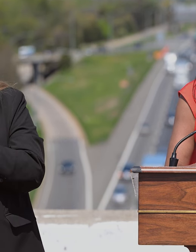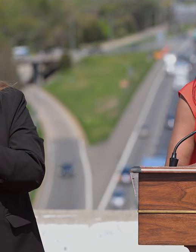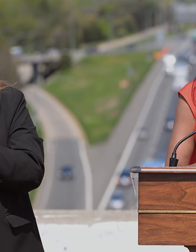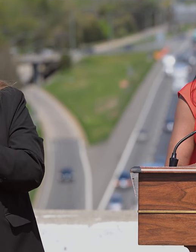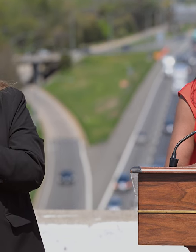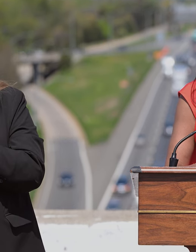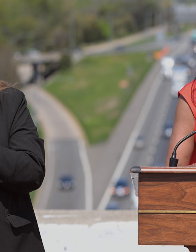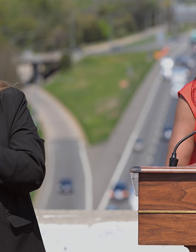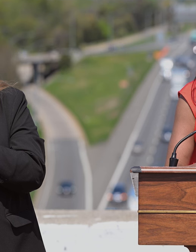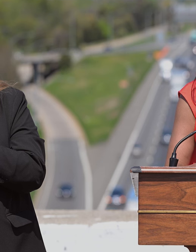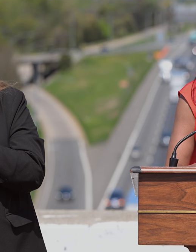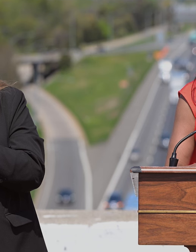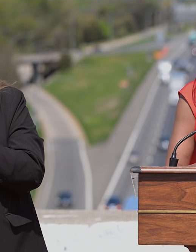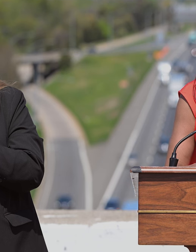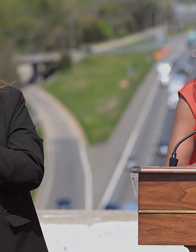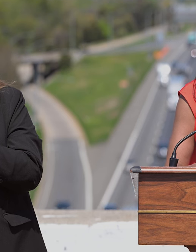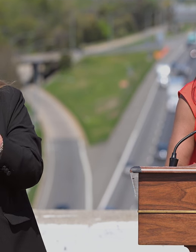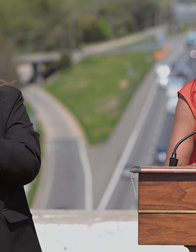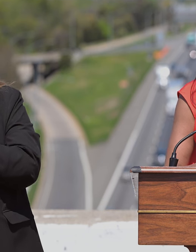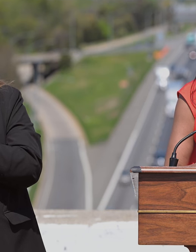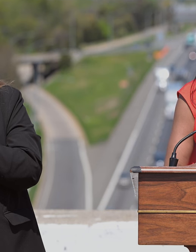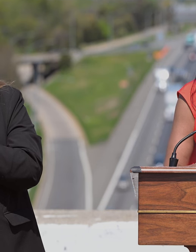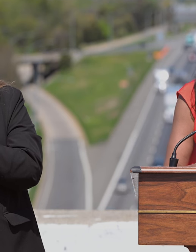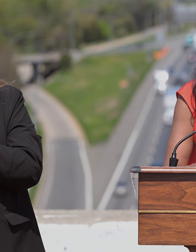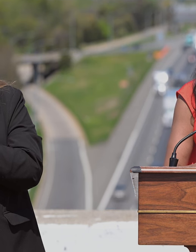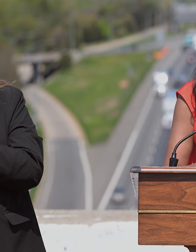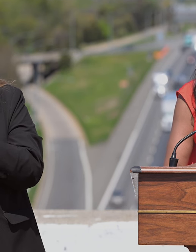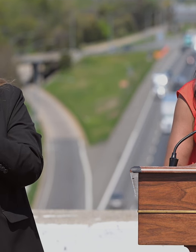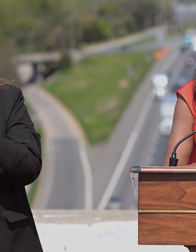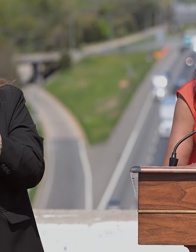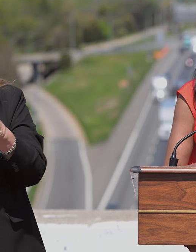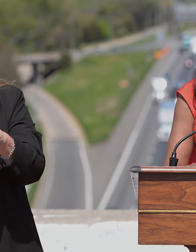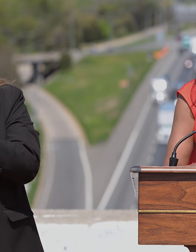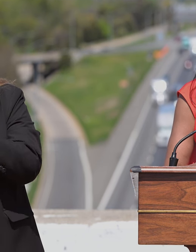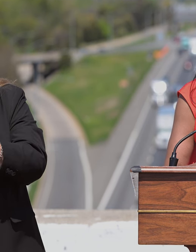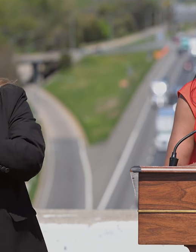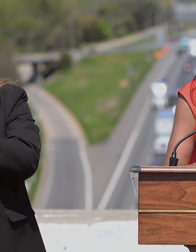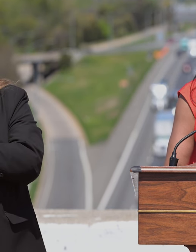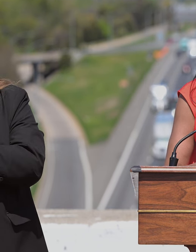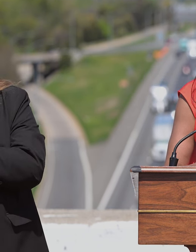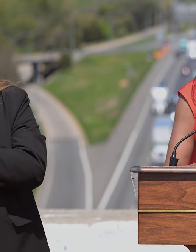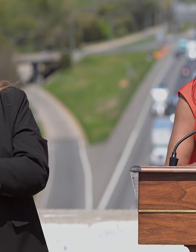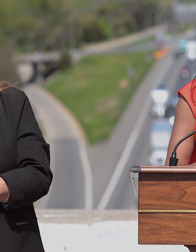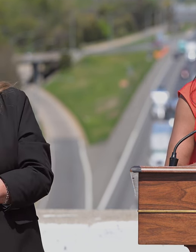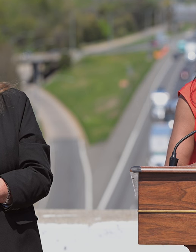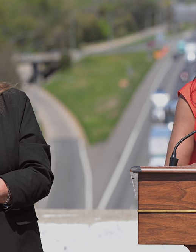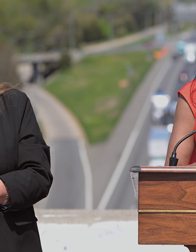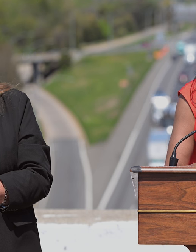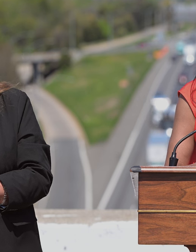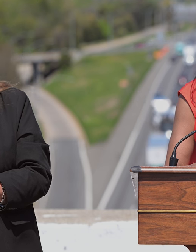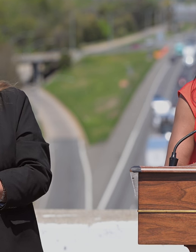Road Worker Protection Act. Governor Moore signed the bill into law on Tuesday, April 9th. The new